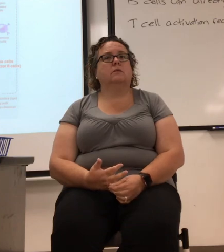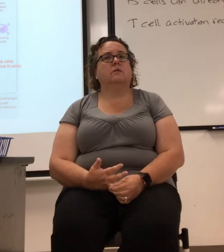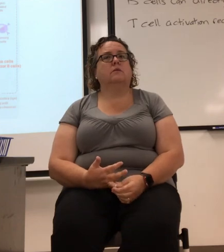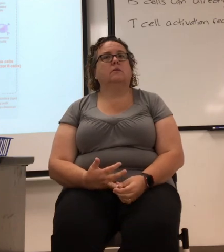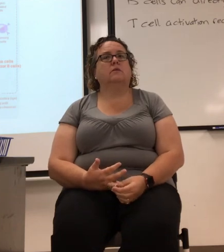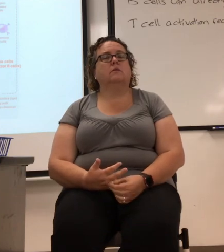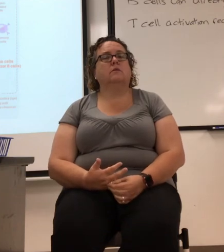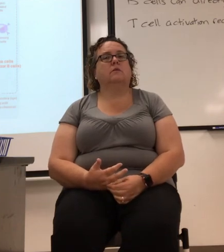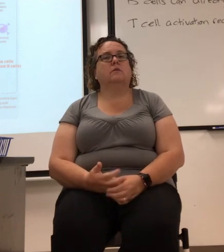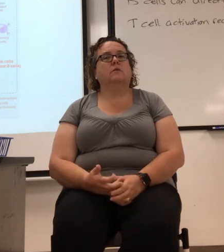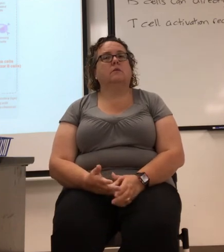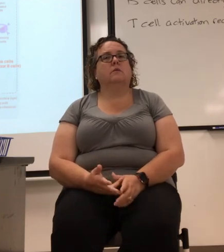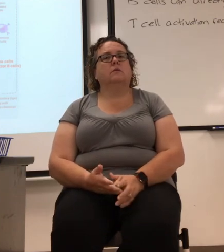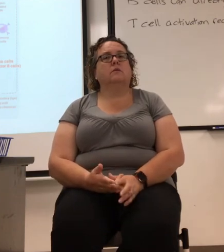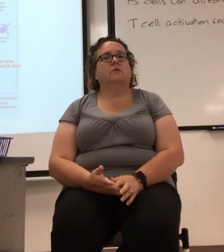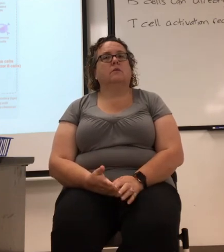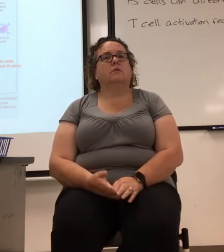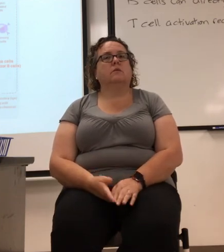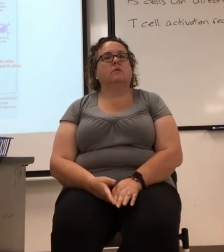macrophages.